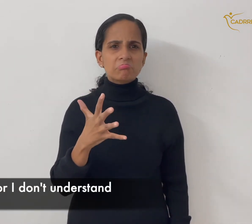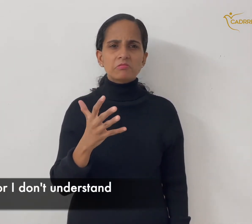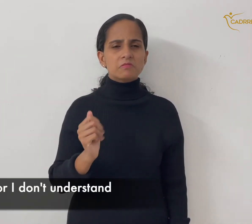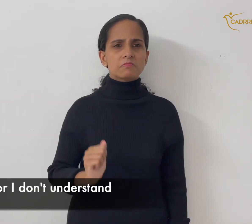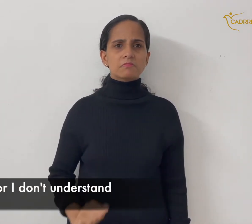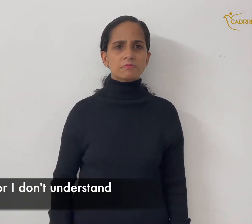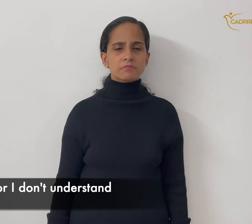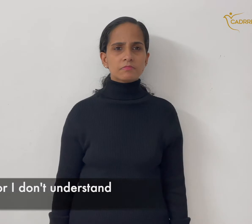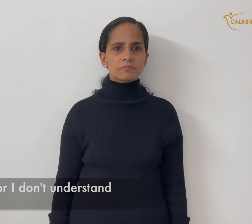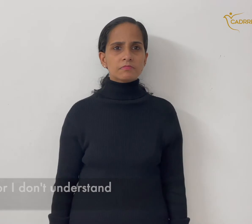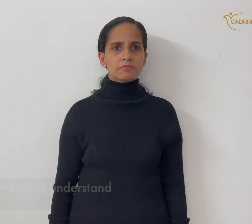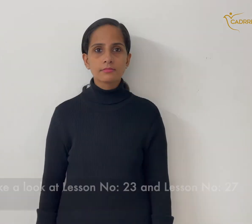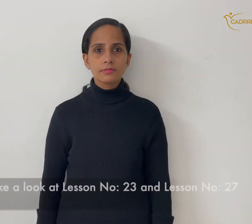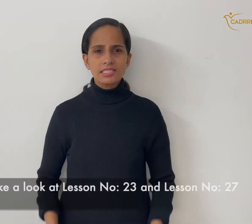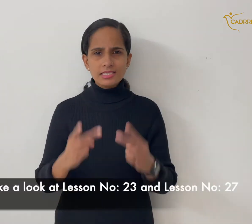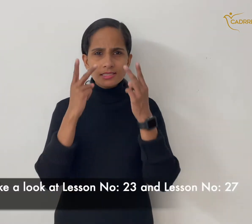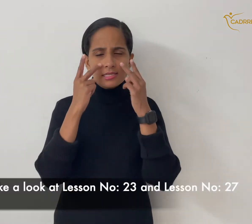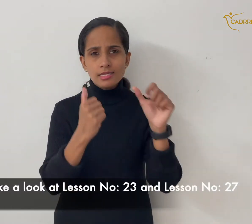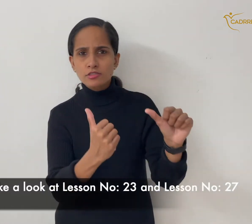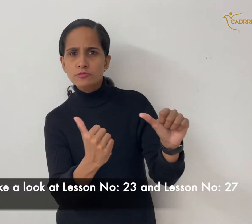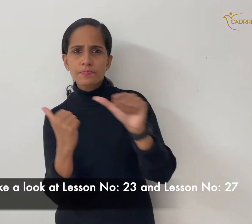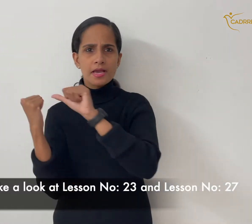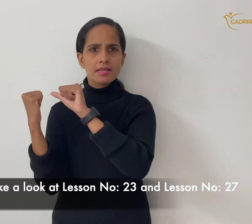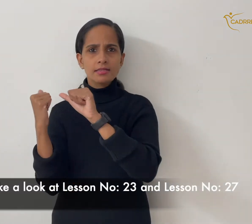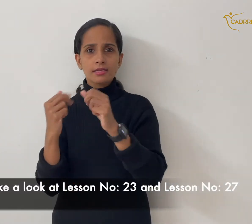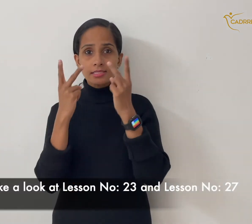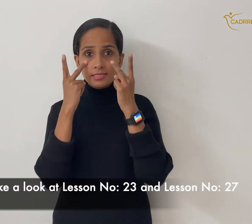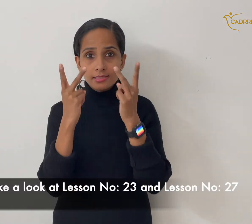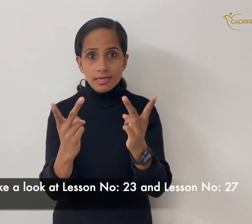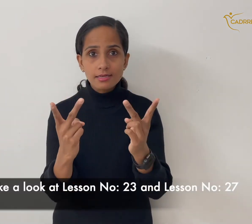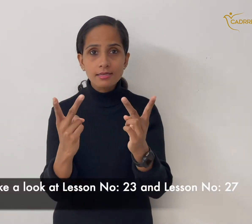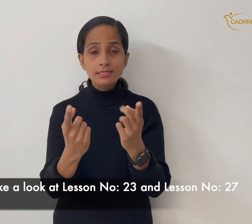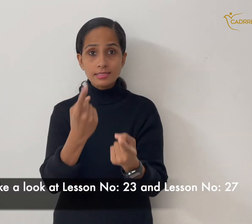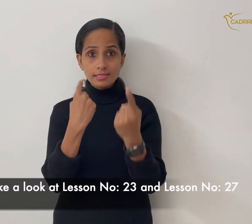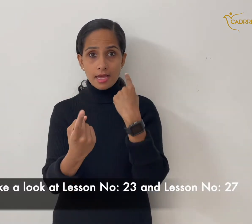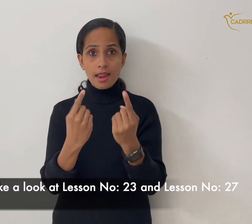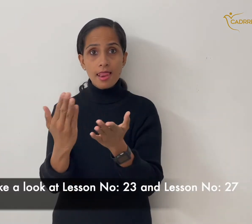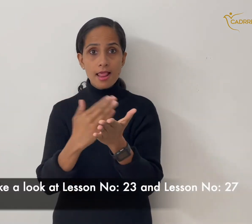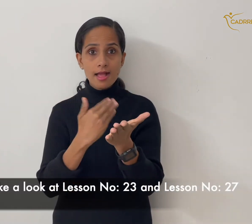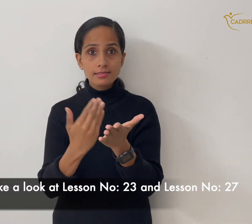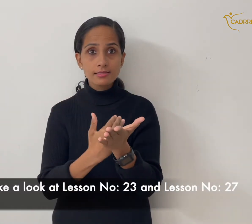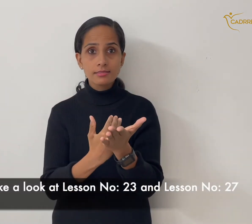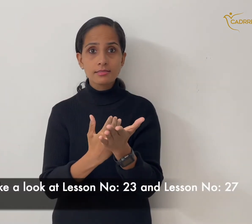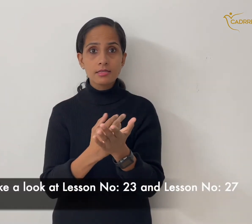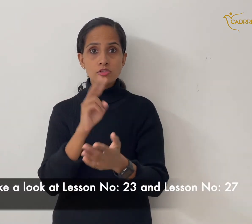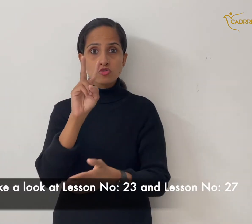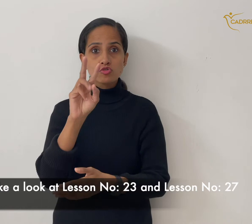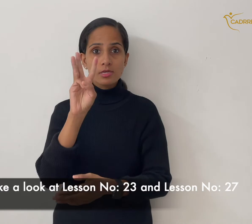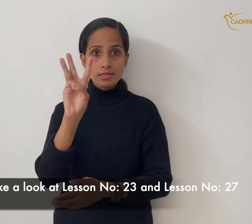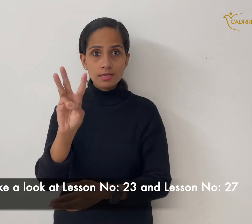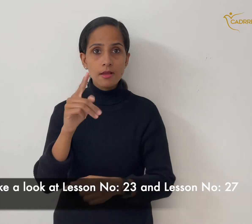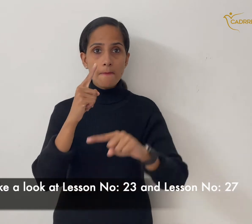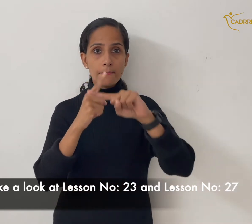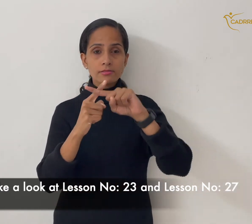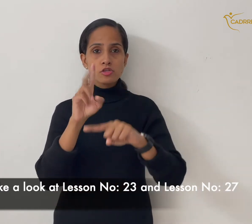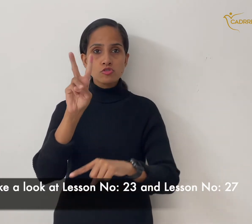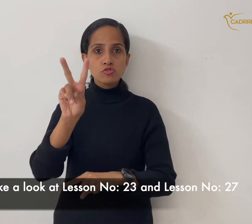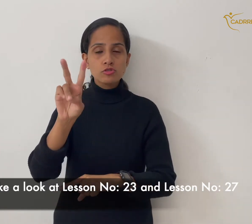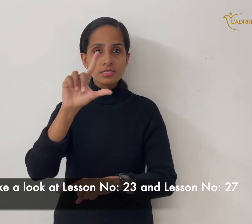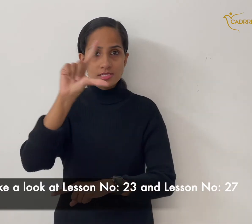don't understand. Let's go back and take a look at lesson 23 and 27, which